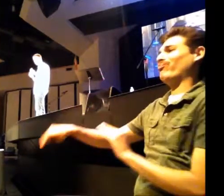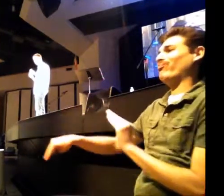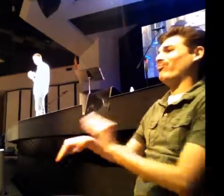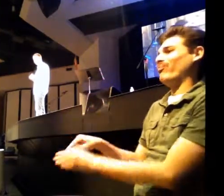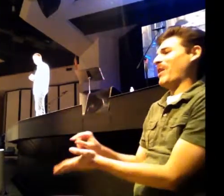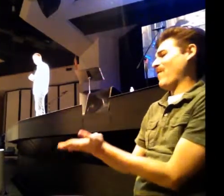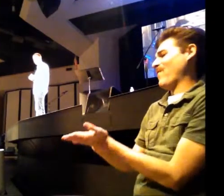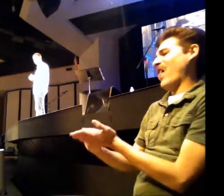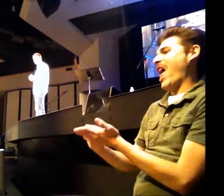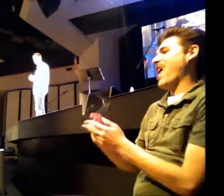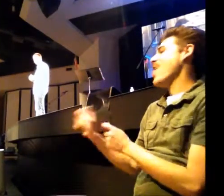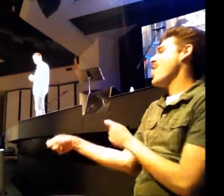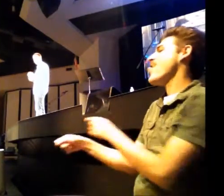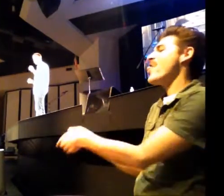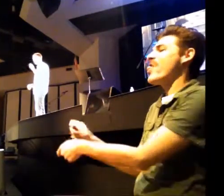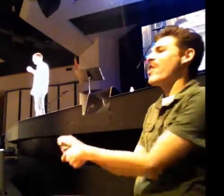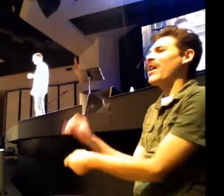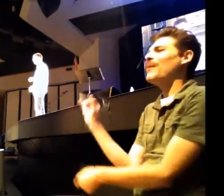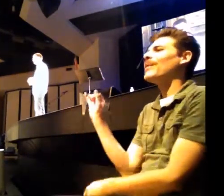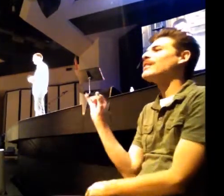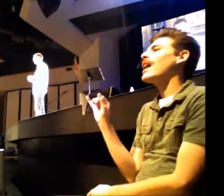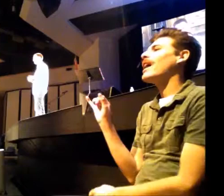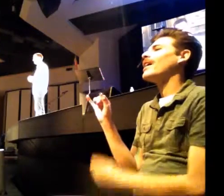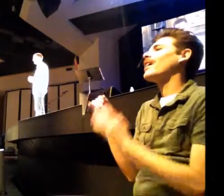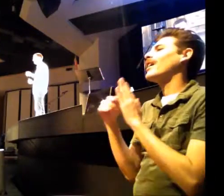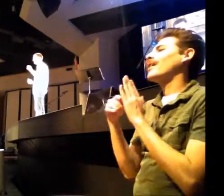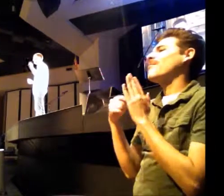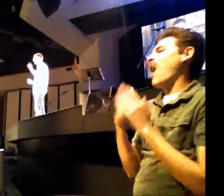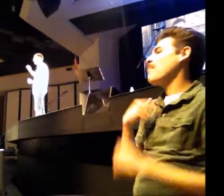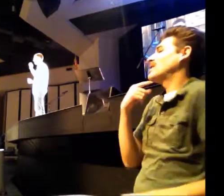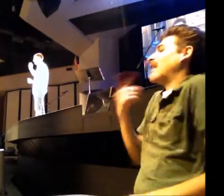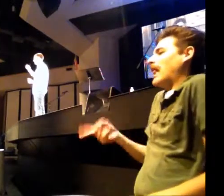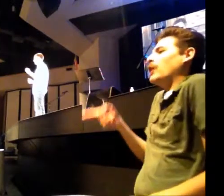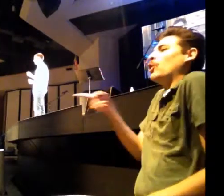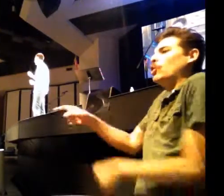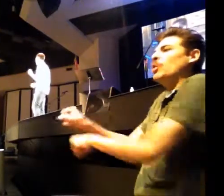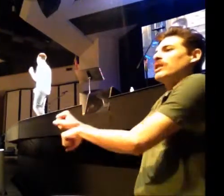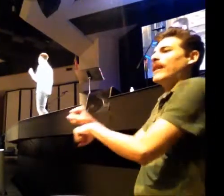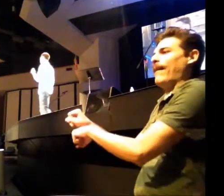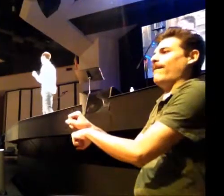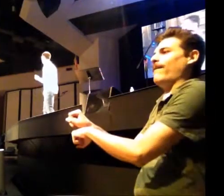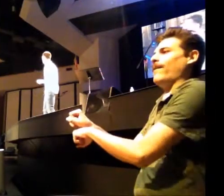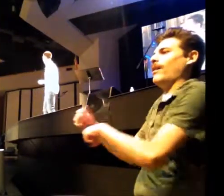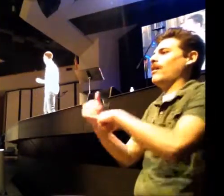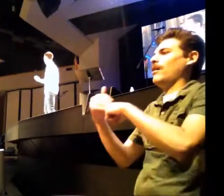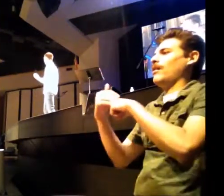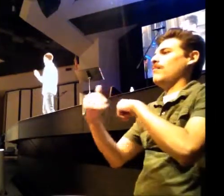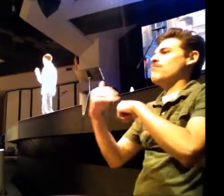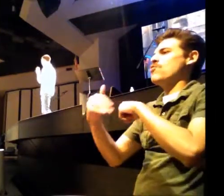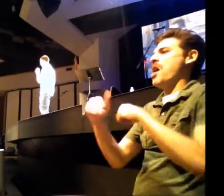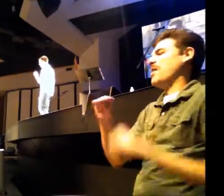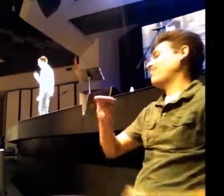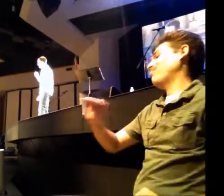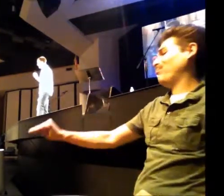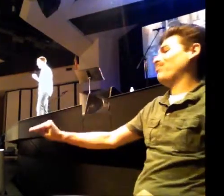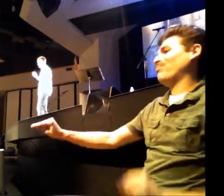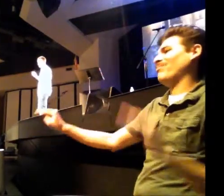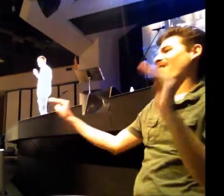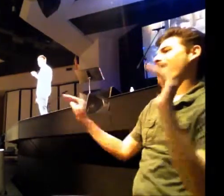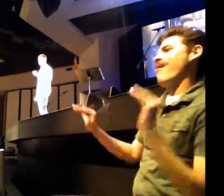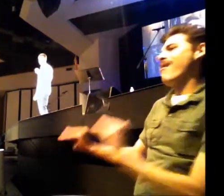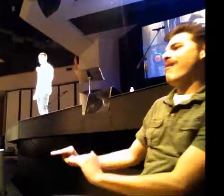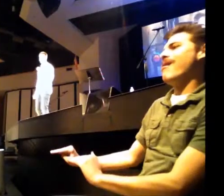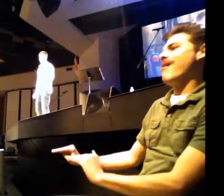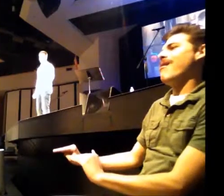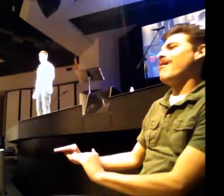when you consumed unleavened bread, it was a subtle way of declaring to you that you are a slave. This is who you are. It communicates a kind